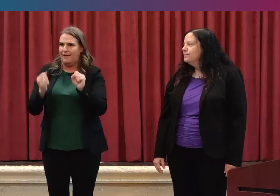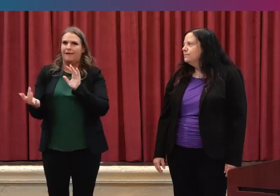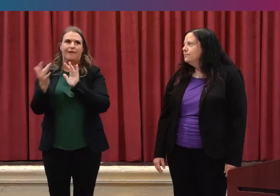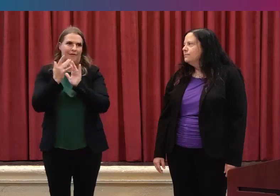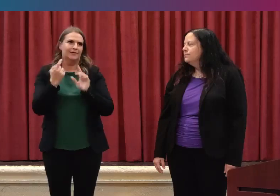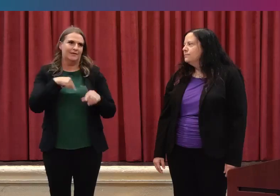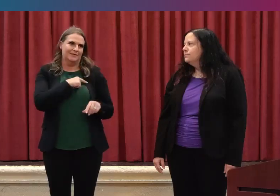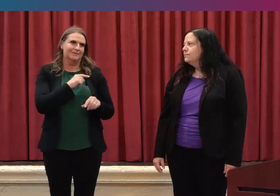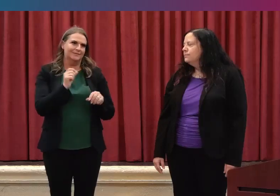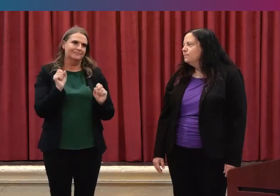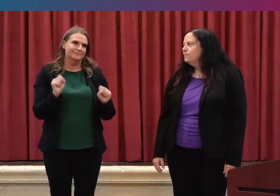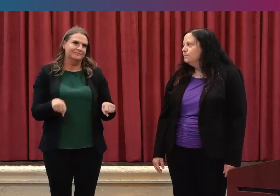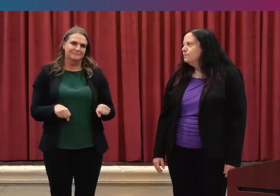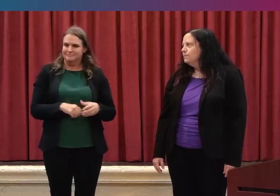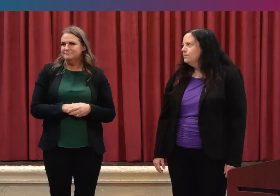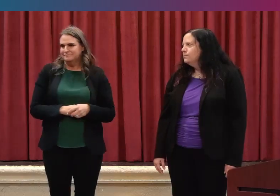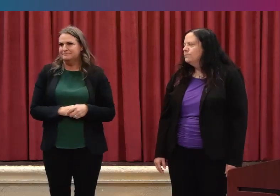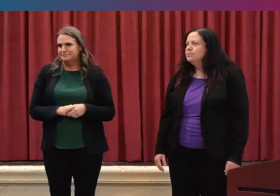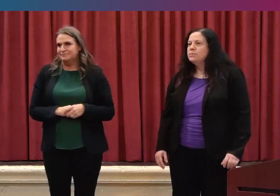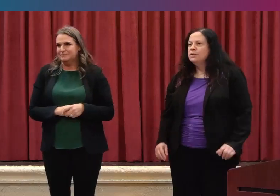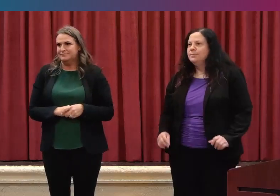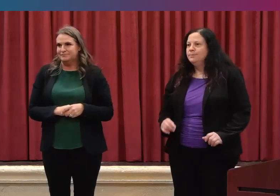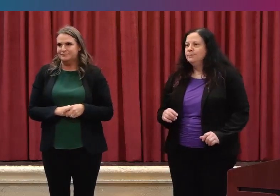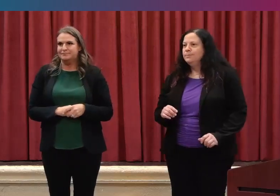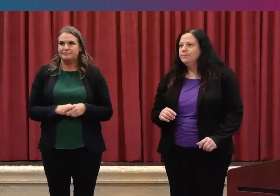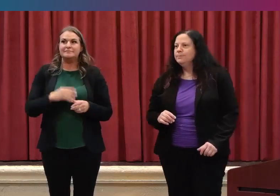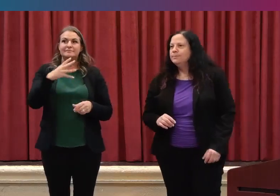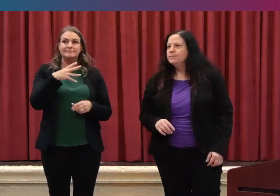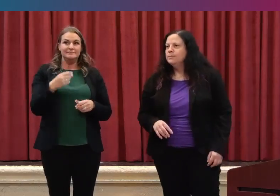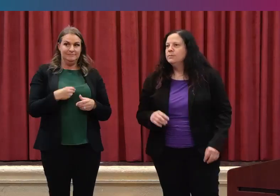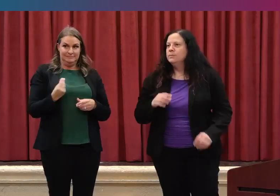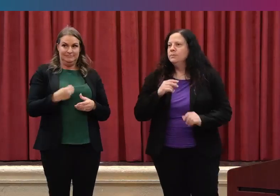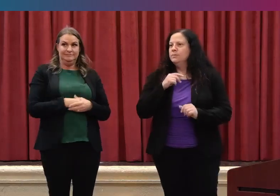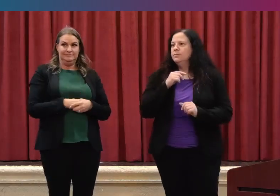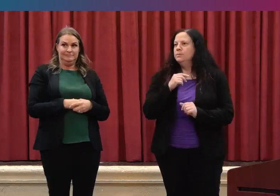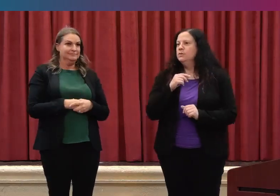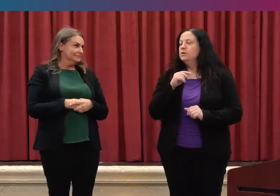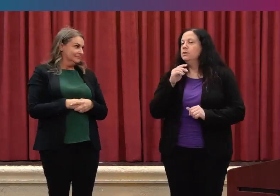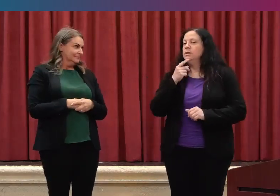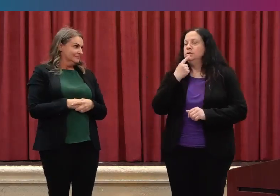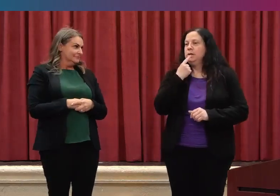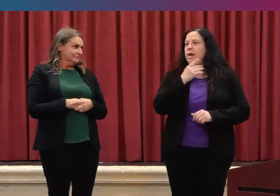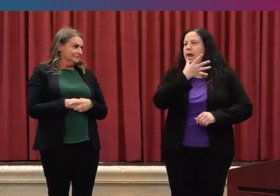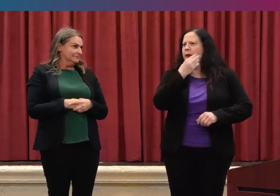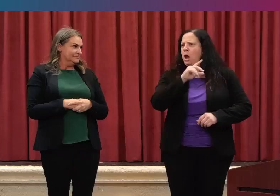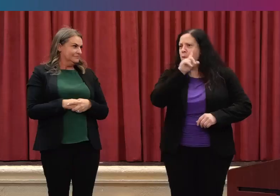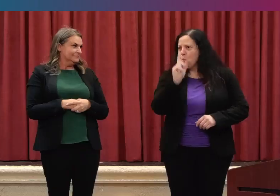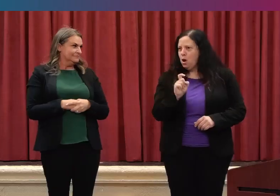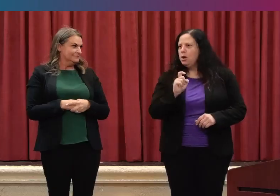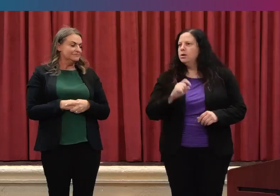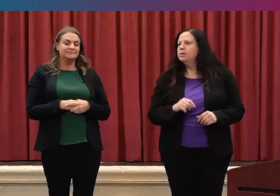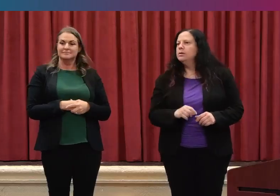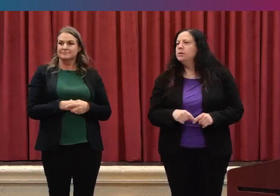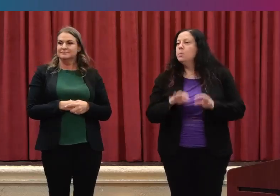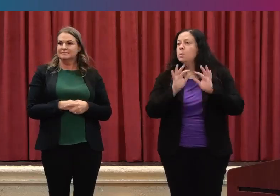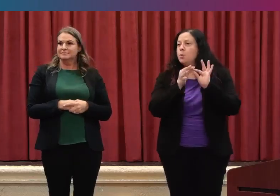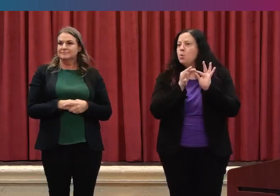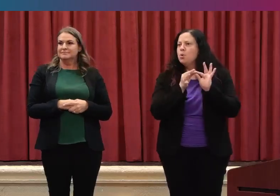But we need to have individuals reach out and contact us regarding VRI work. Audience member saying another question. The